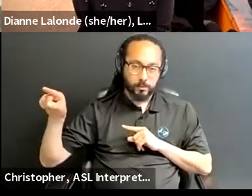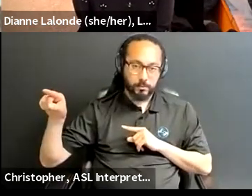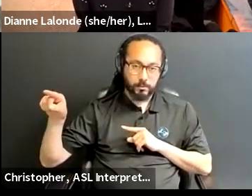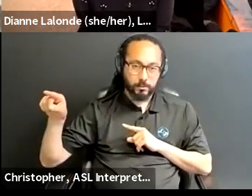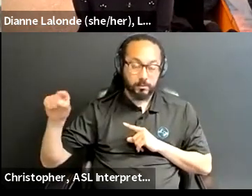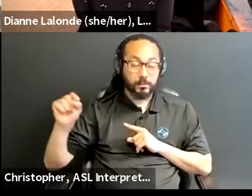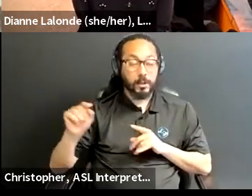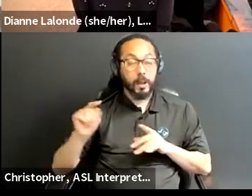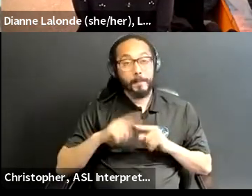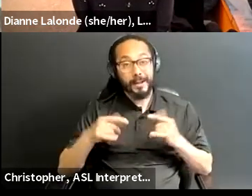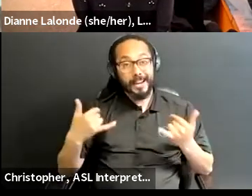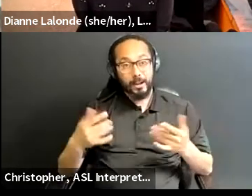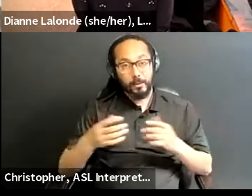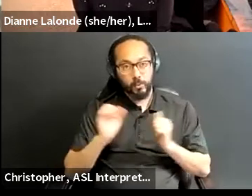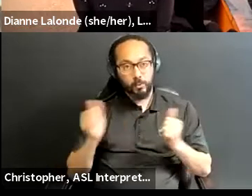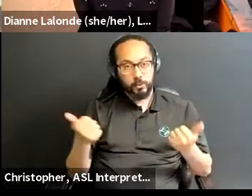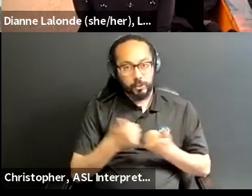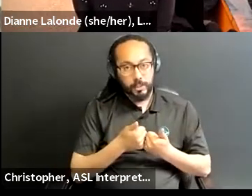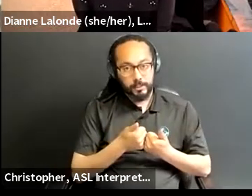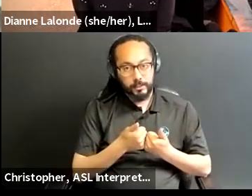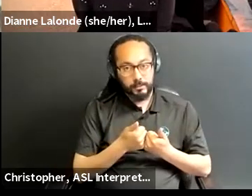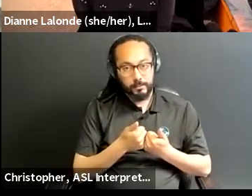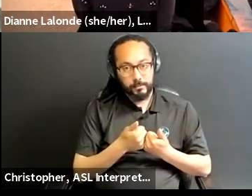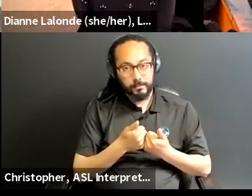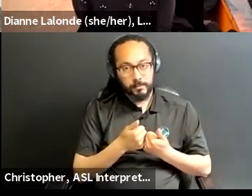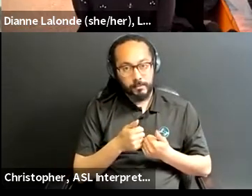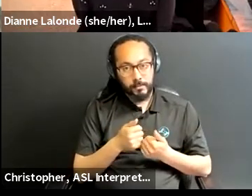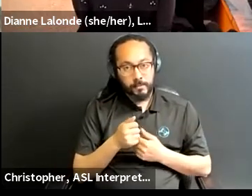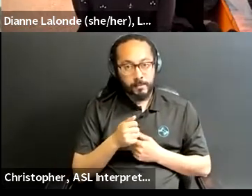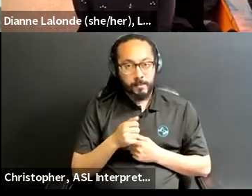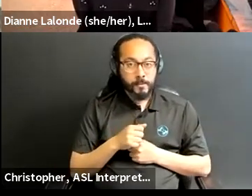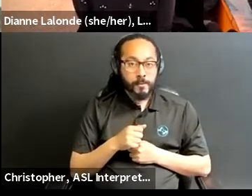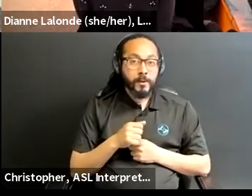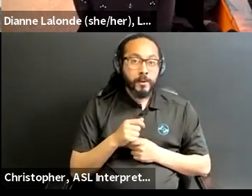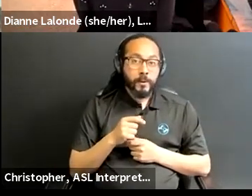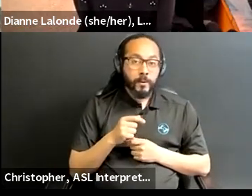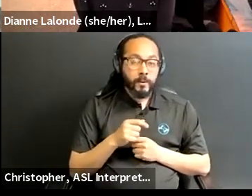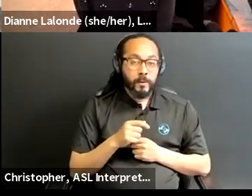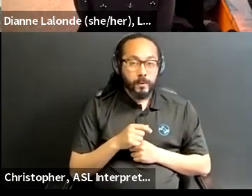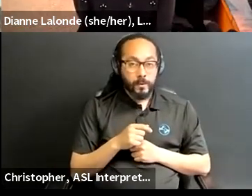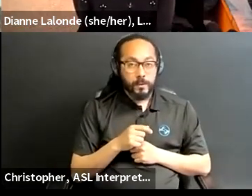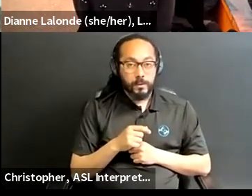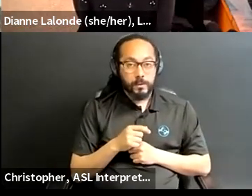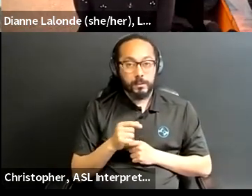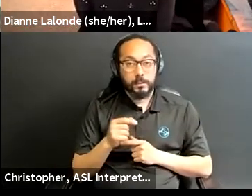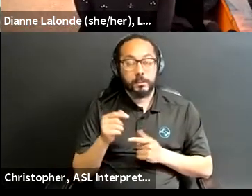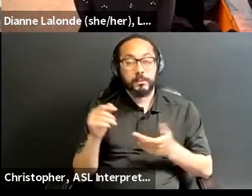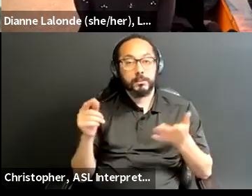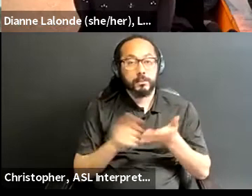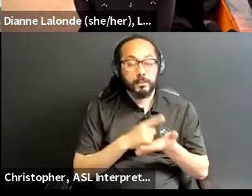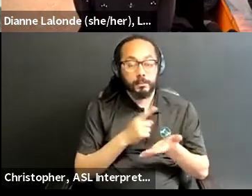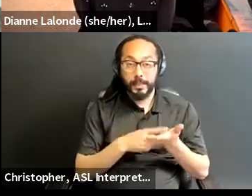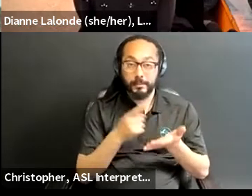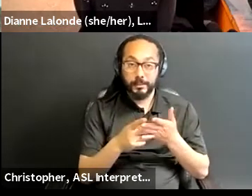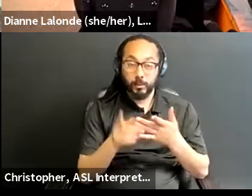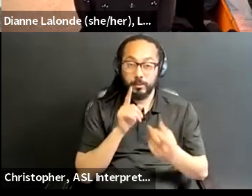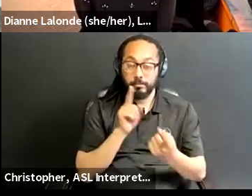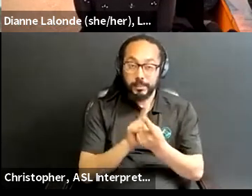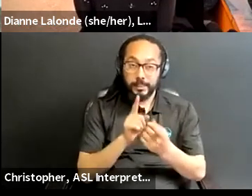work a little bit more because very often the young people we're seeing so far in the